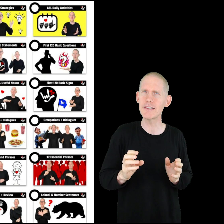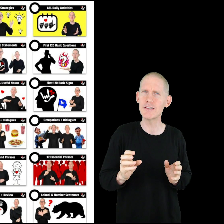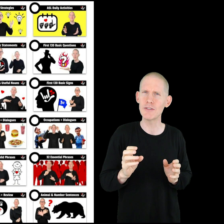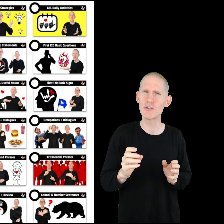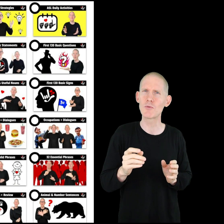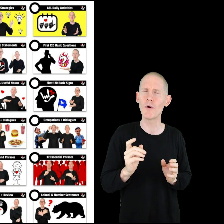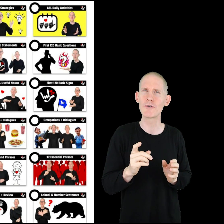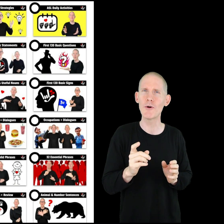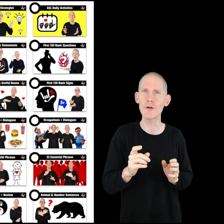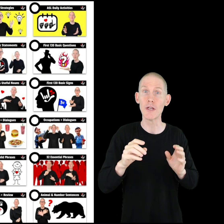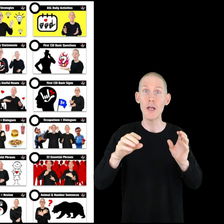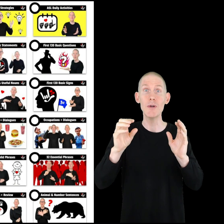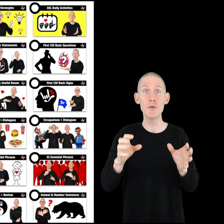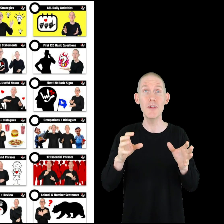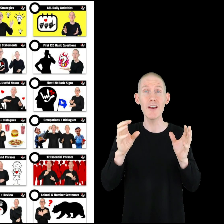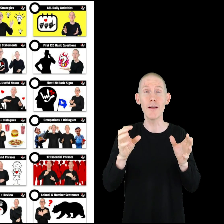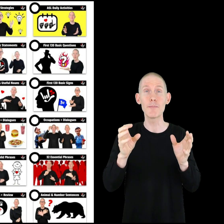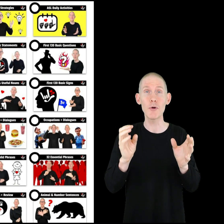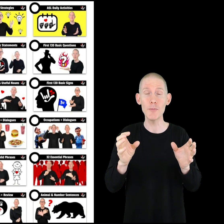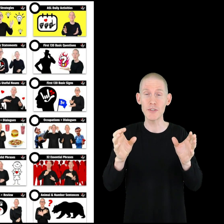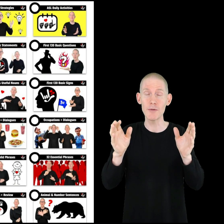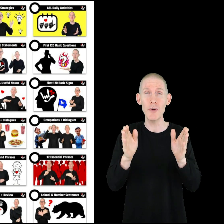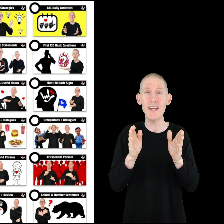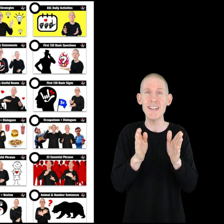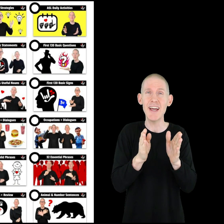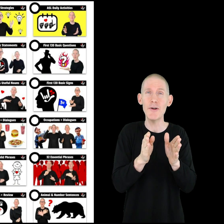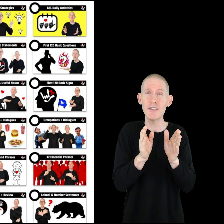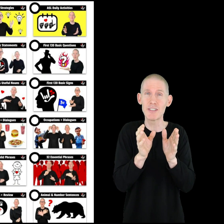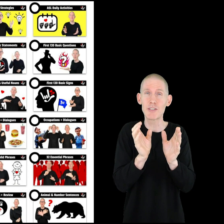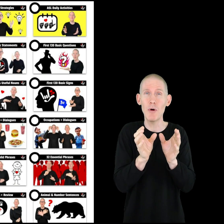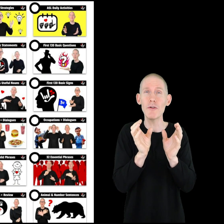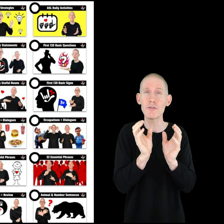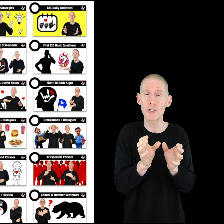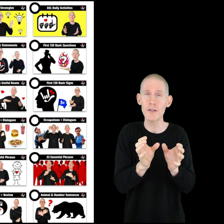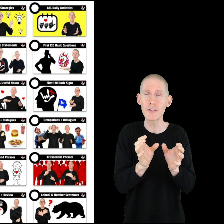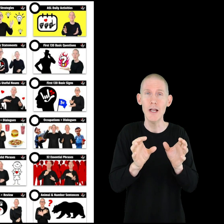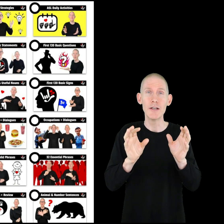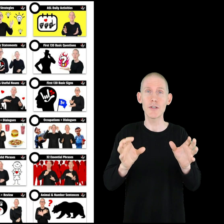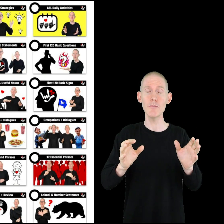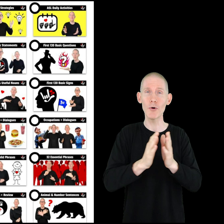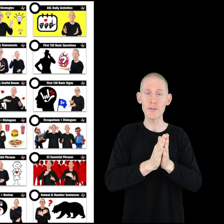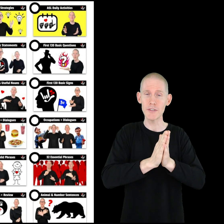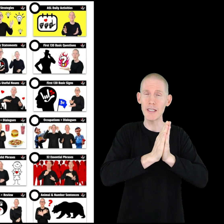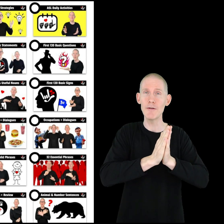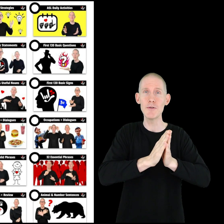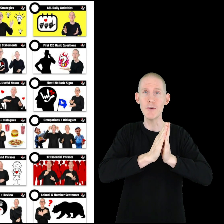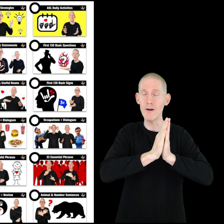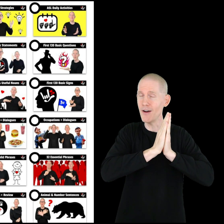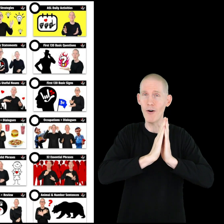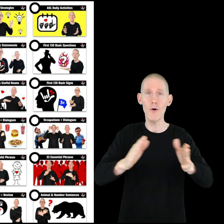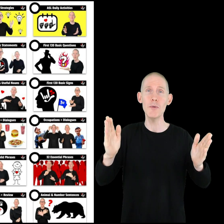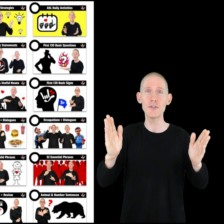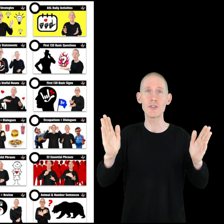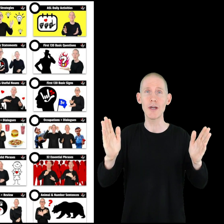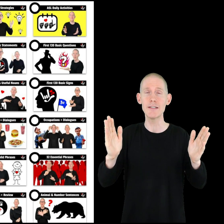lessons in just one course. We do that on purpose to break it down into smaller chunks. Some courses, they give you a whole bunch of signs in